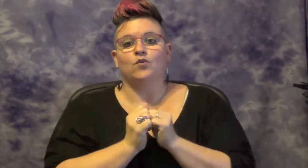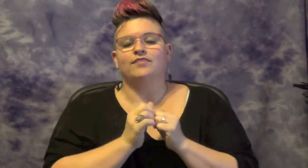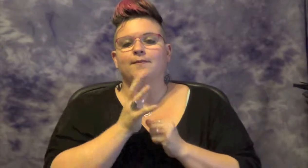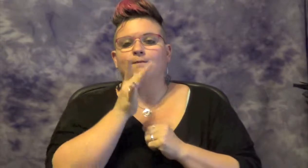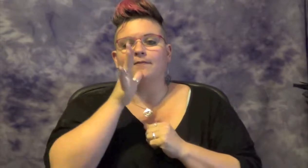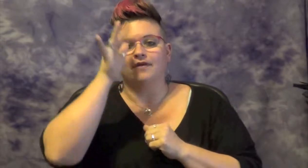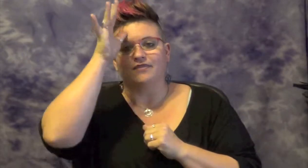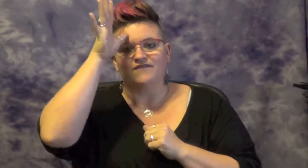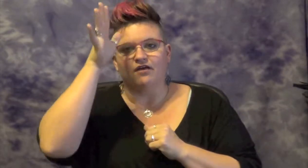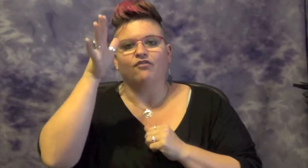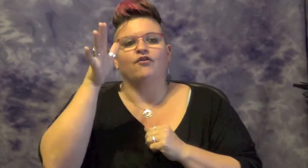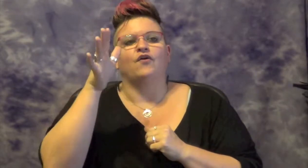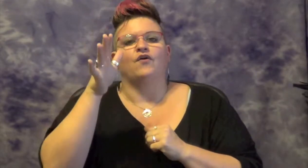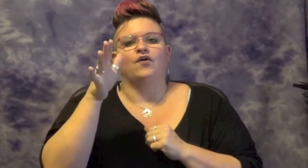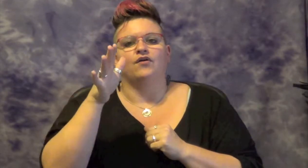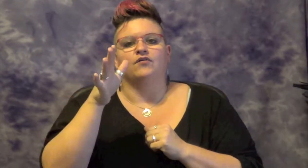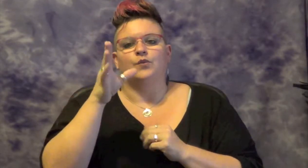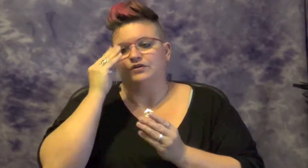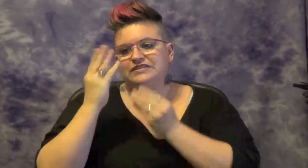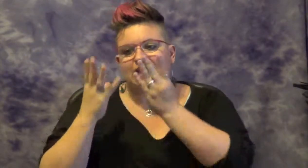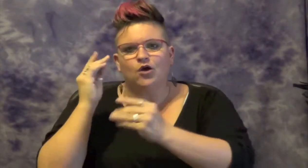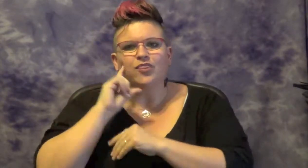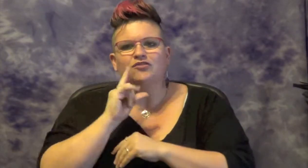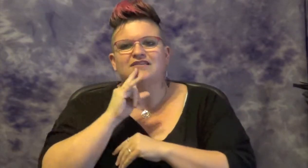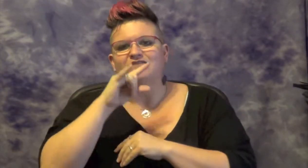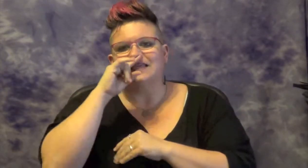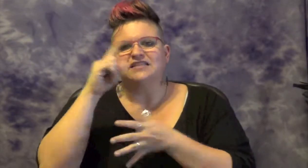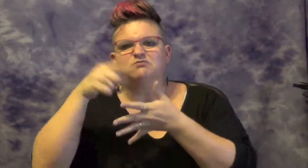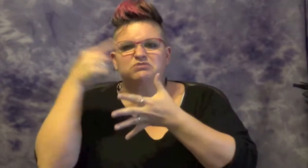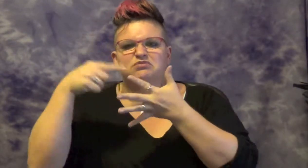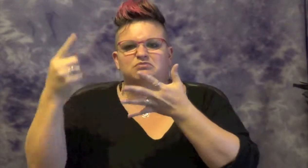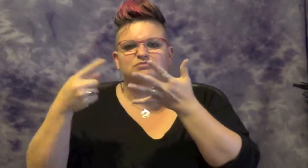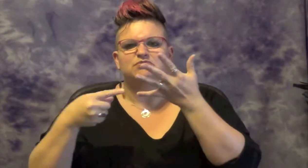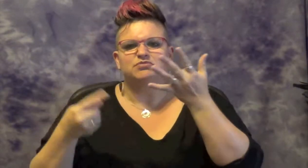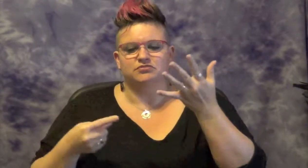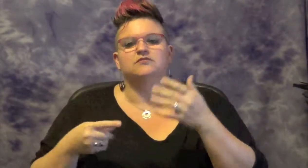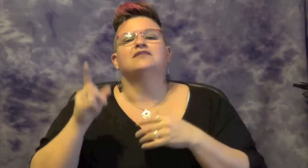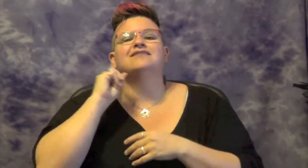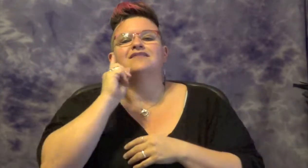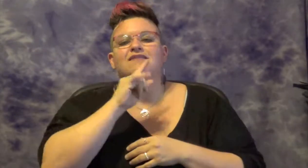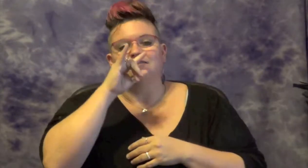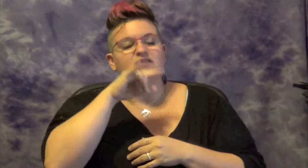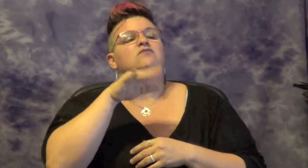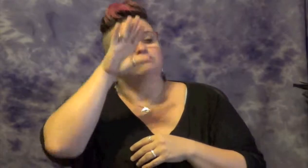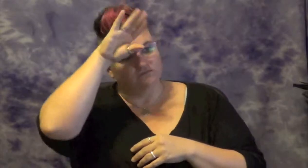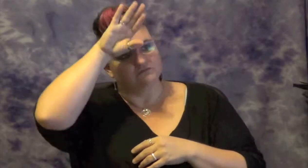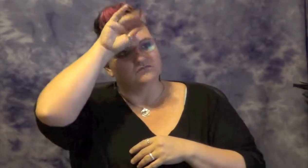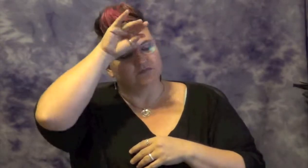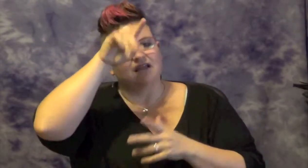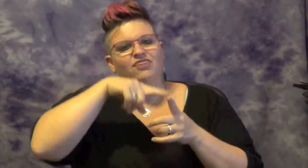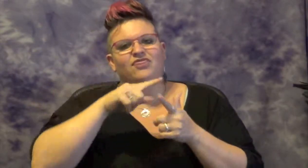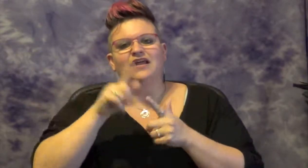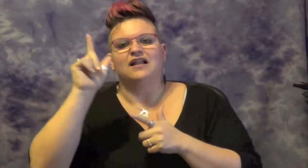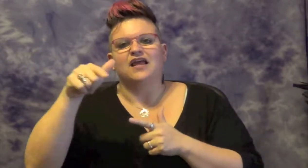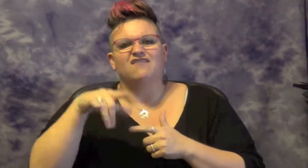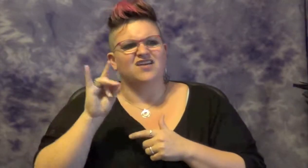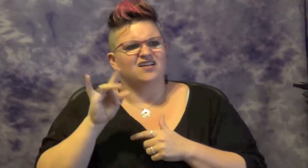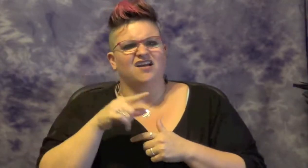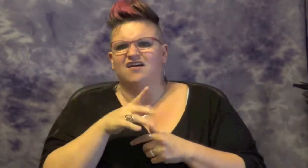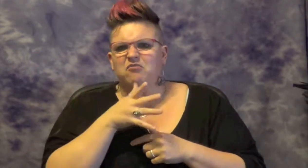seen it happen though. A lot of times with parents that have deaf kids, they'll tell them a lot of different things and the deaf kids believe it to be